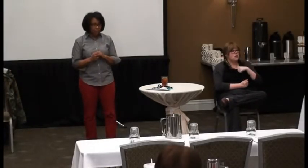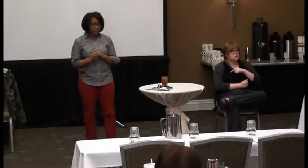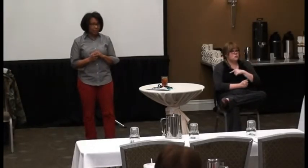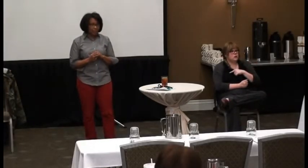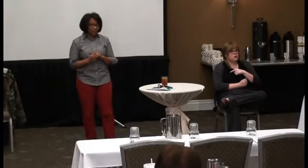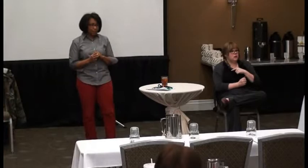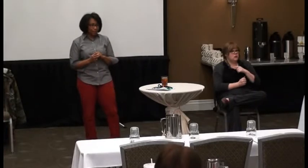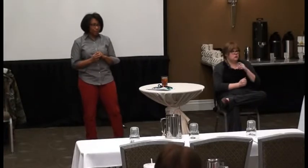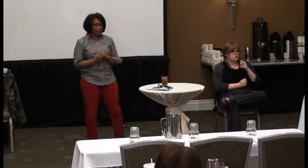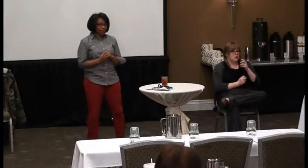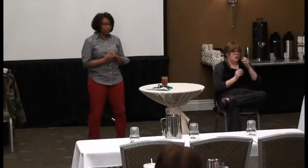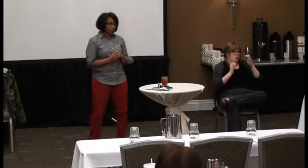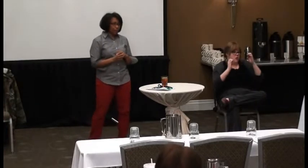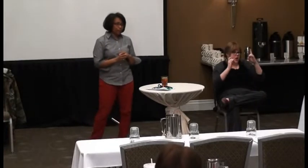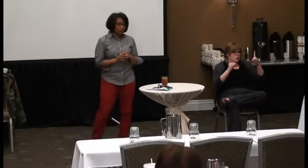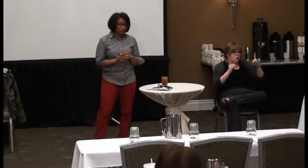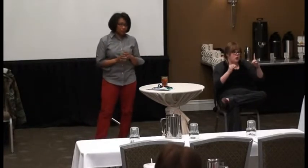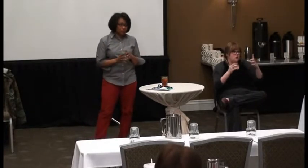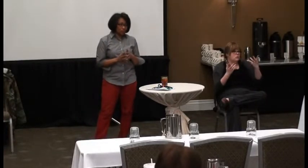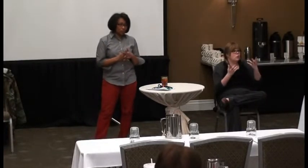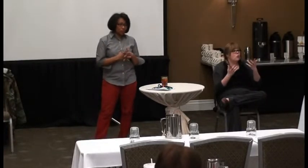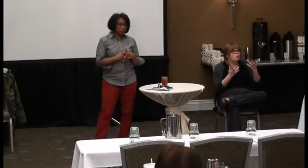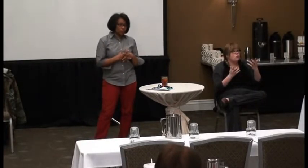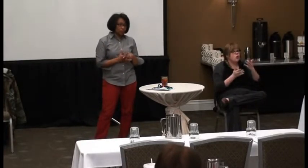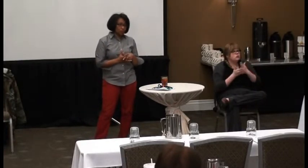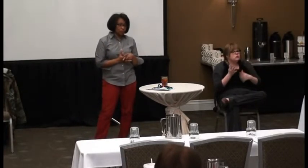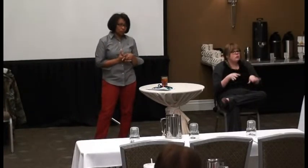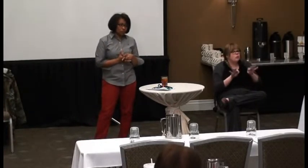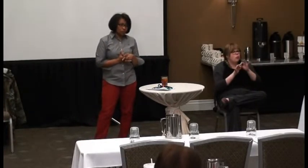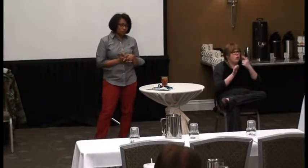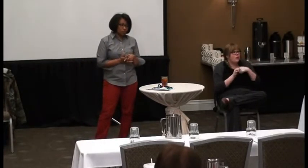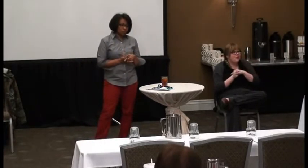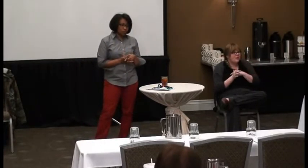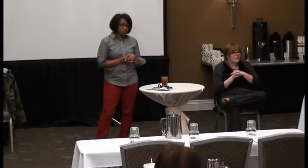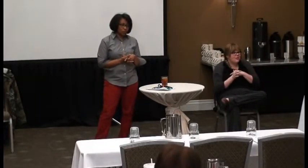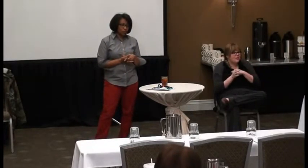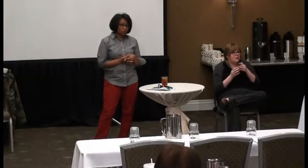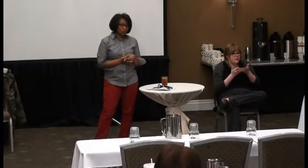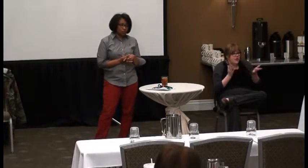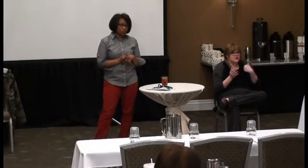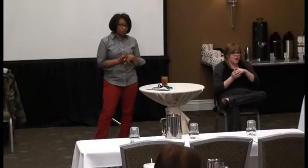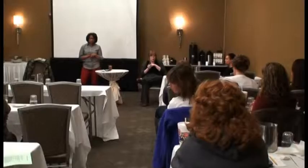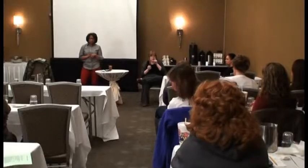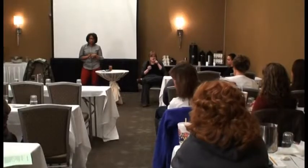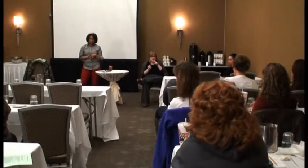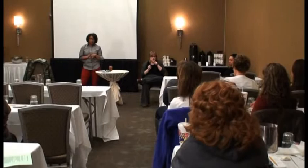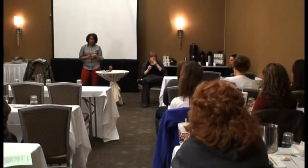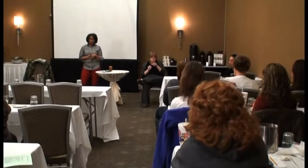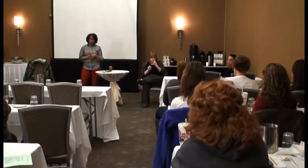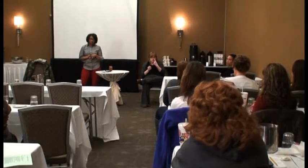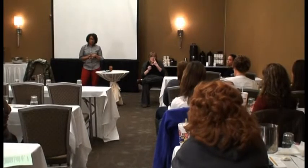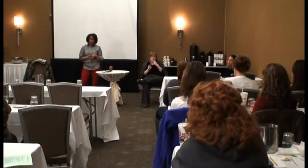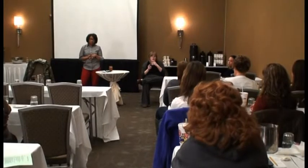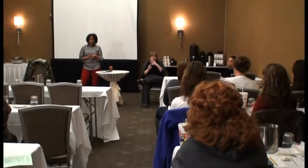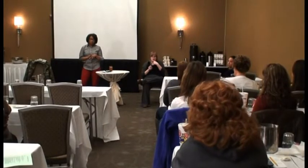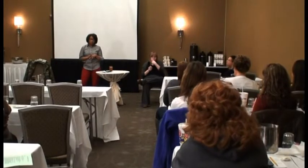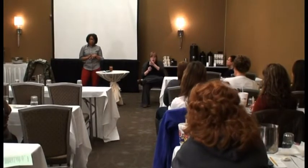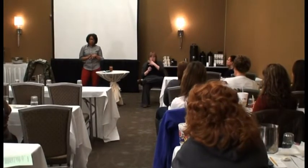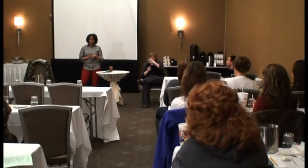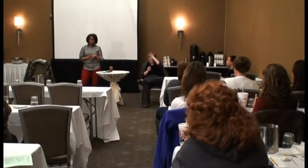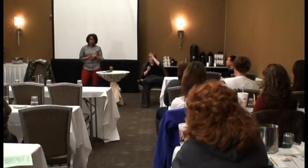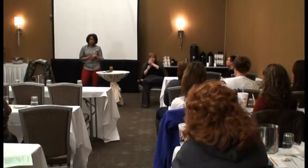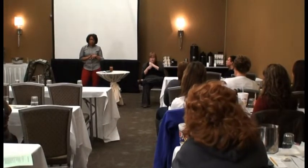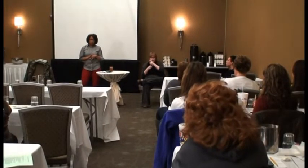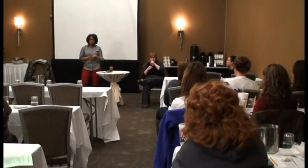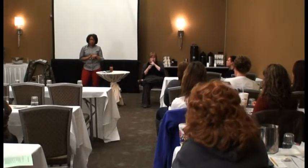key things that, we need to look in to make sure that the parents are aware when they go back to report to you or